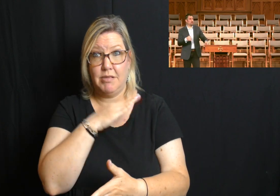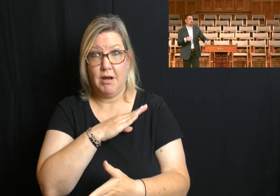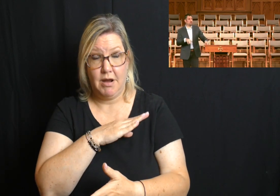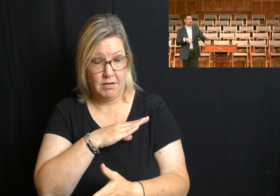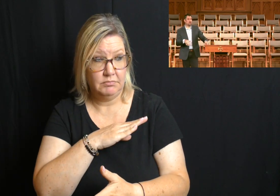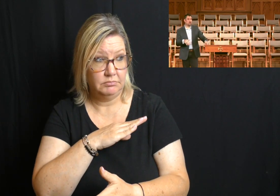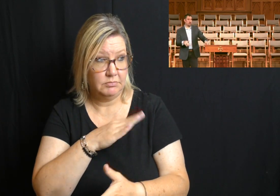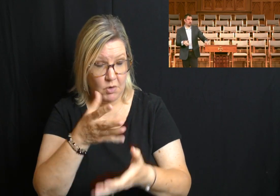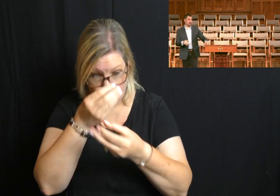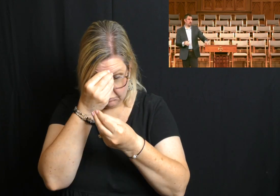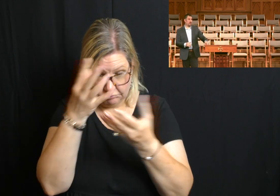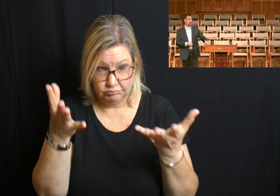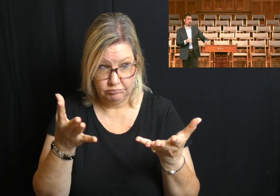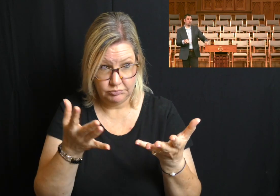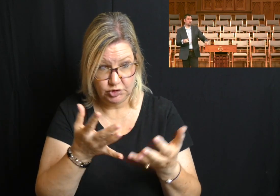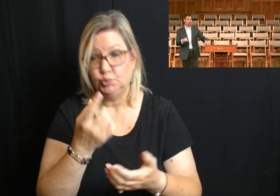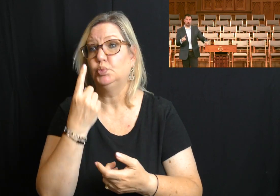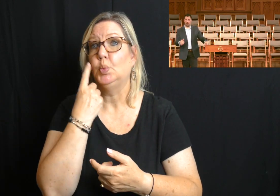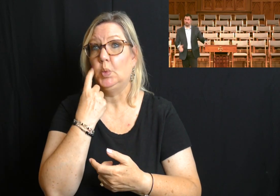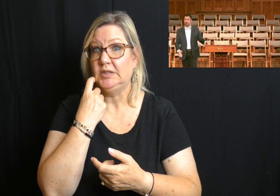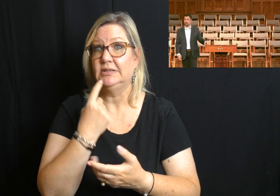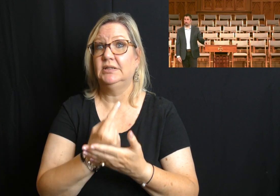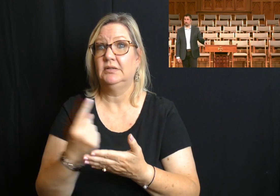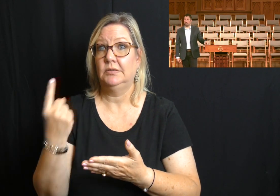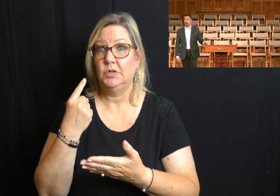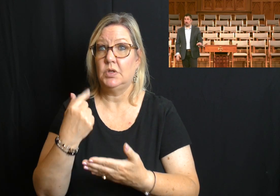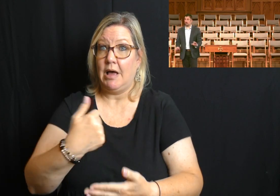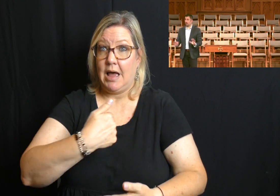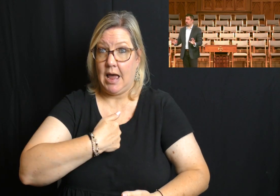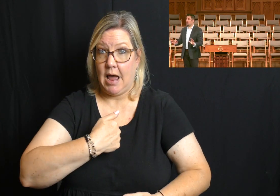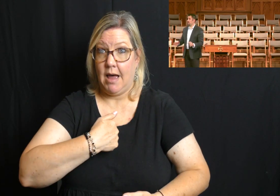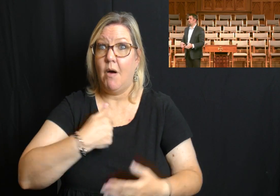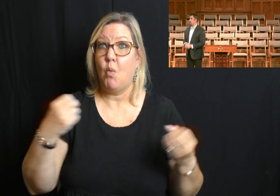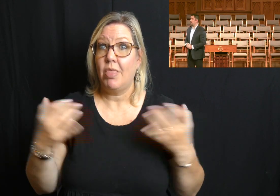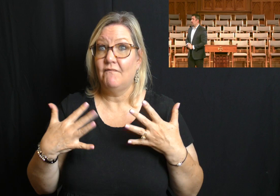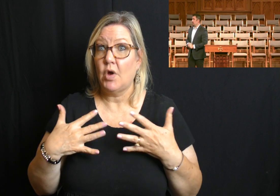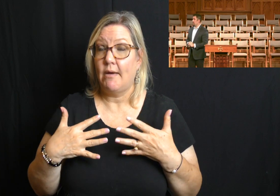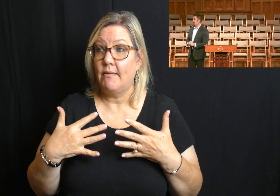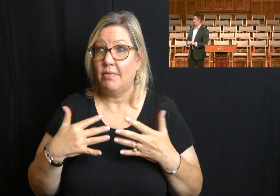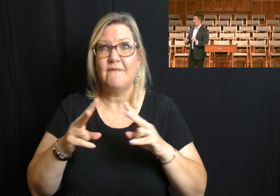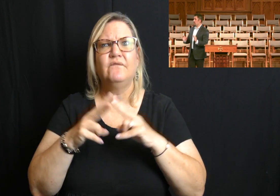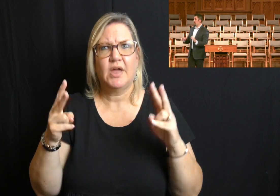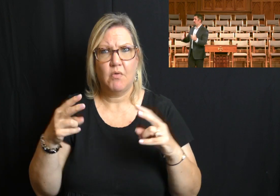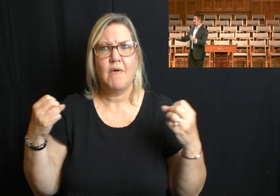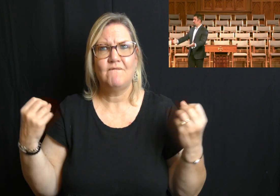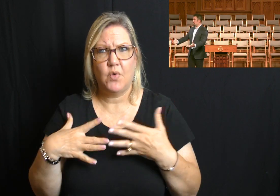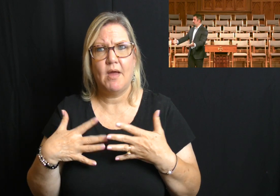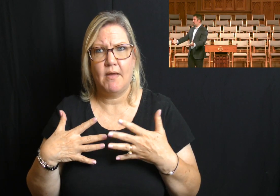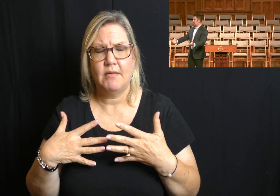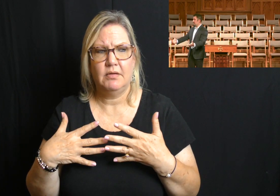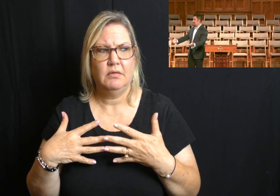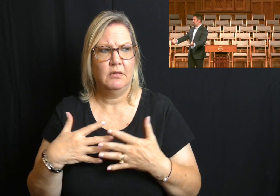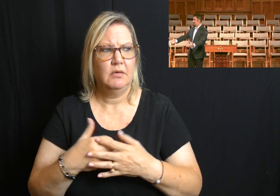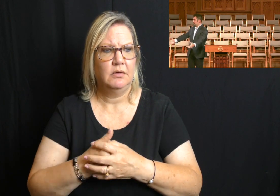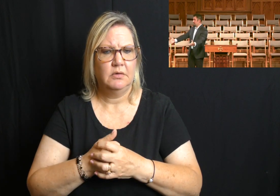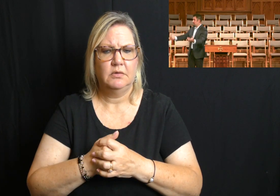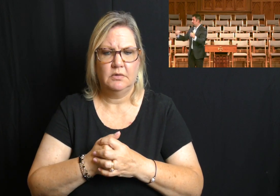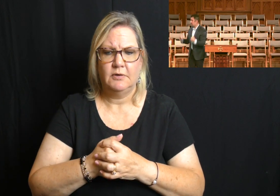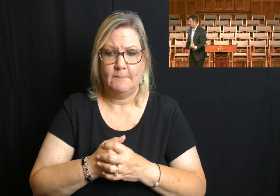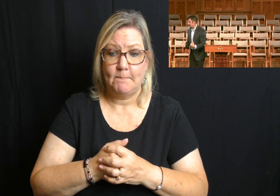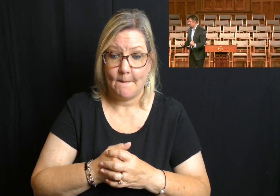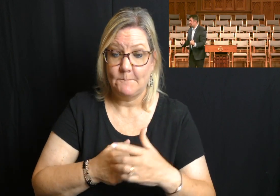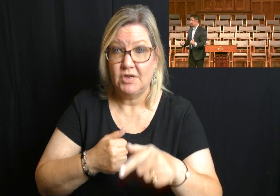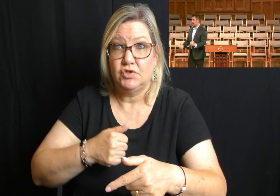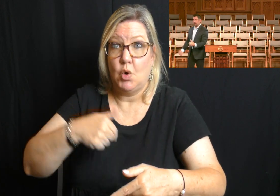you, this week, I was super afraid. I was very fearful. And before I preached this sermon to you guys, I had to preach this